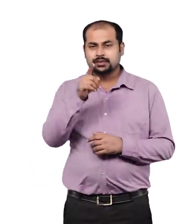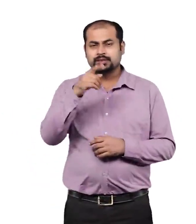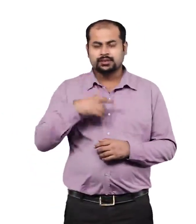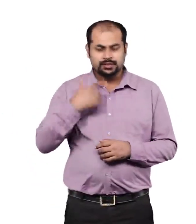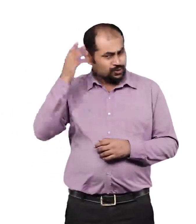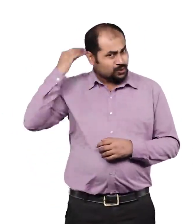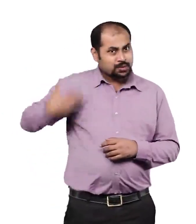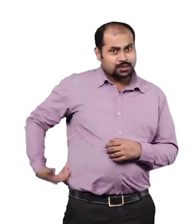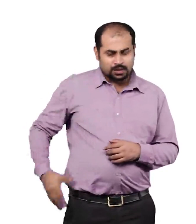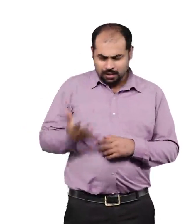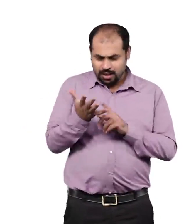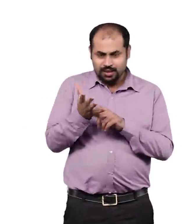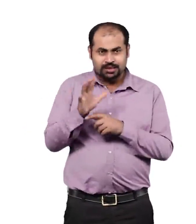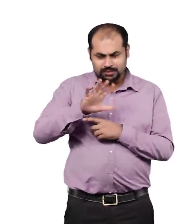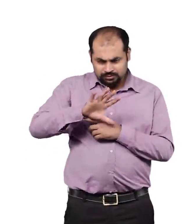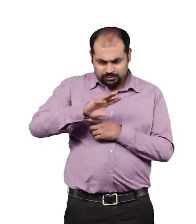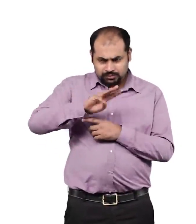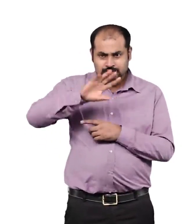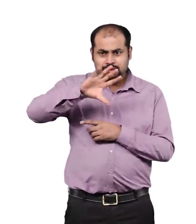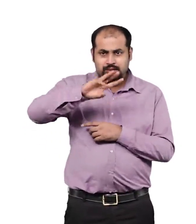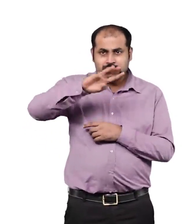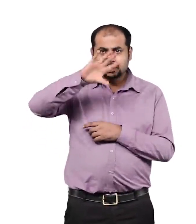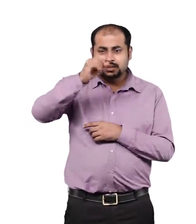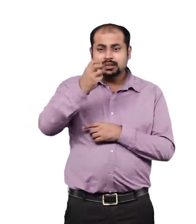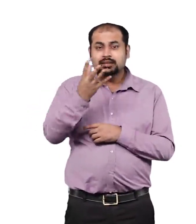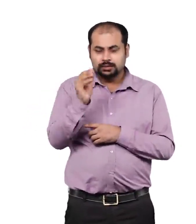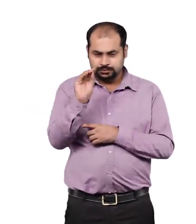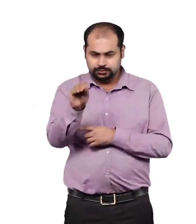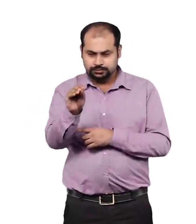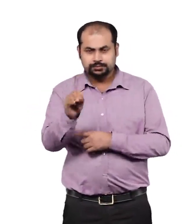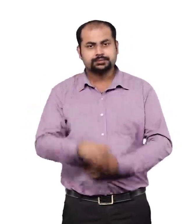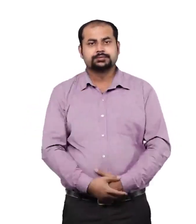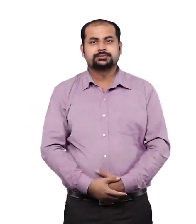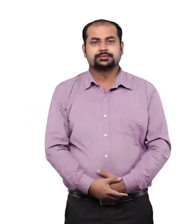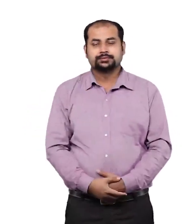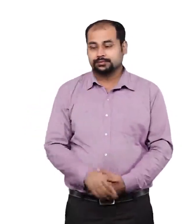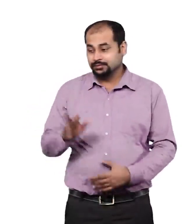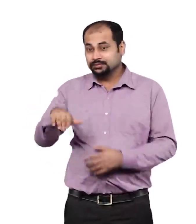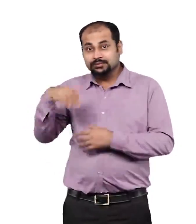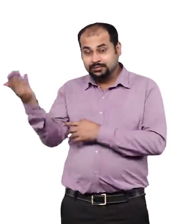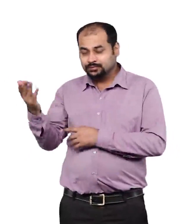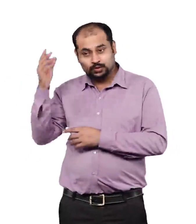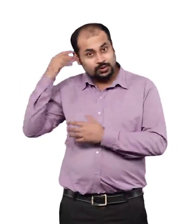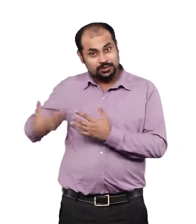Column 2, my guess, dash, hands, pans. Column 3, my